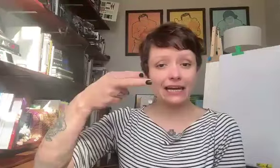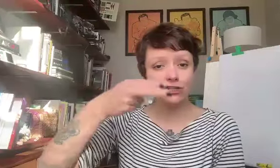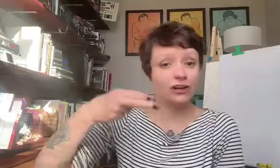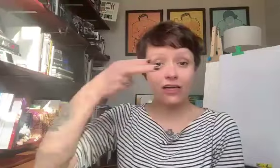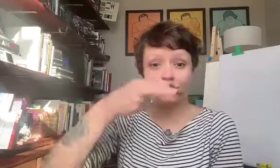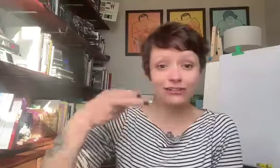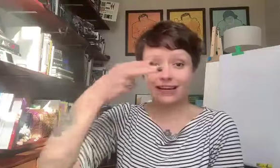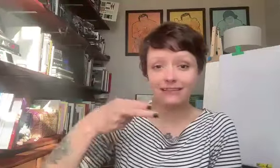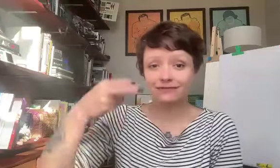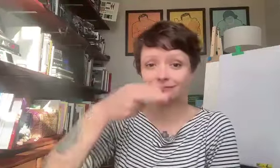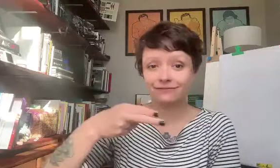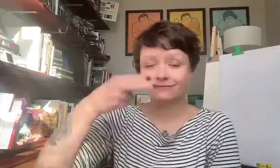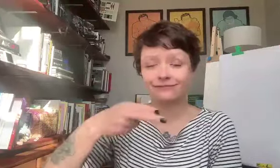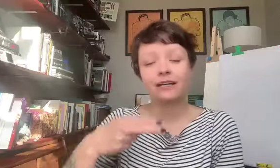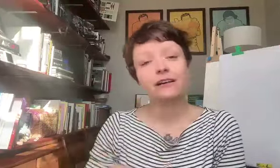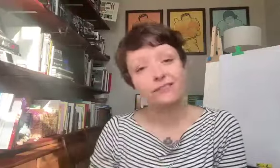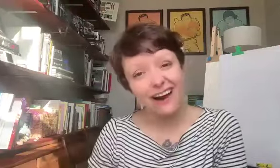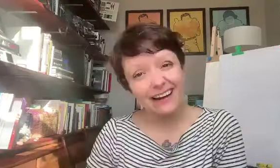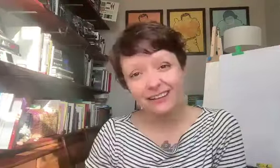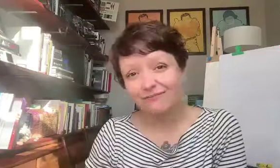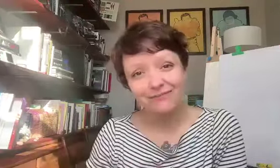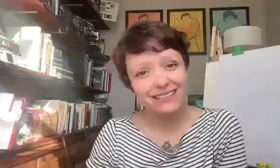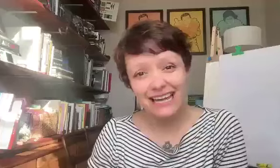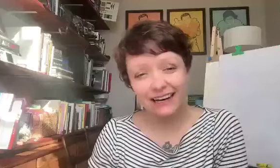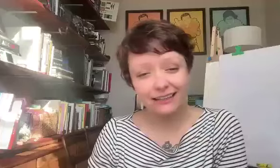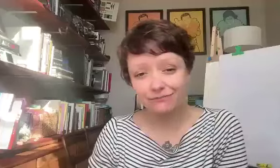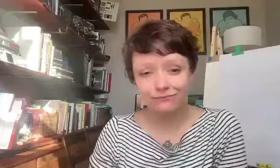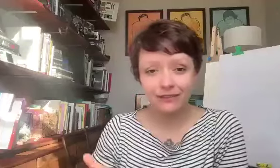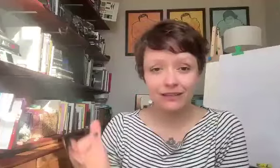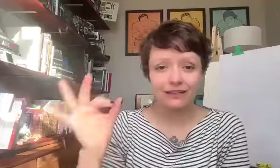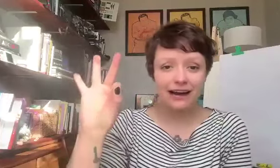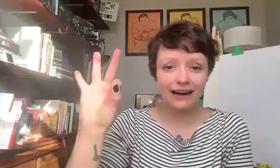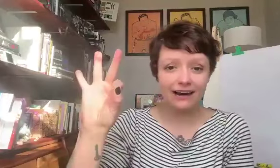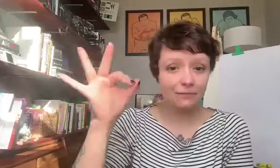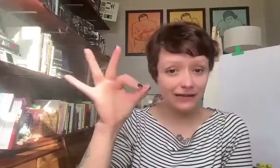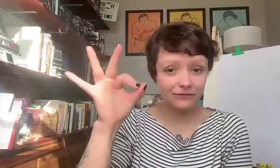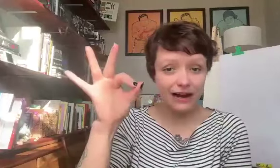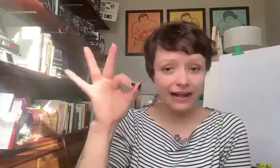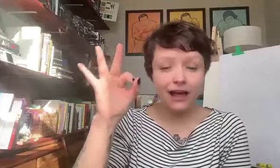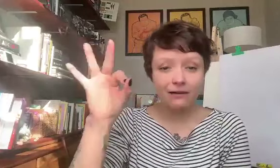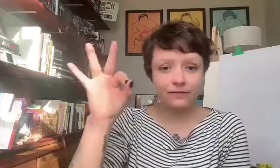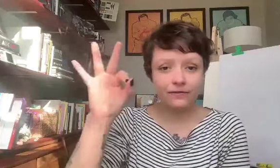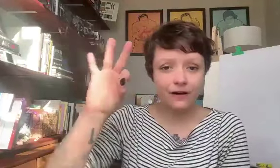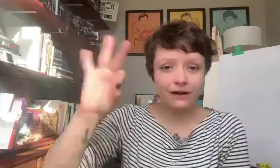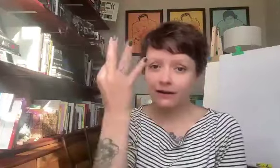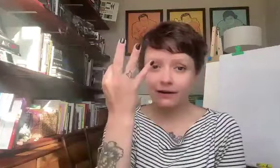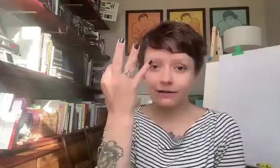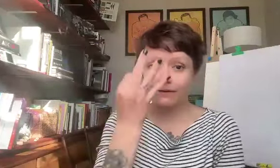TH Thursday. Friday, sadly, not iconic, but it's a Friday.